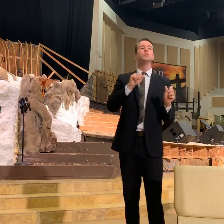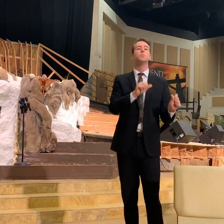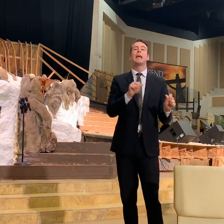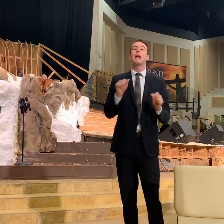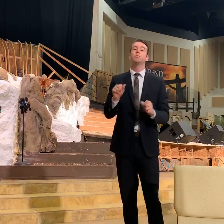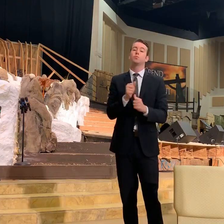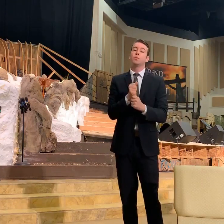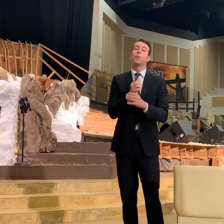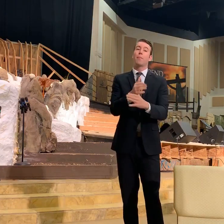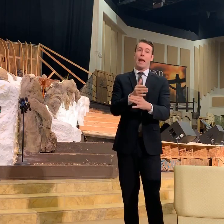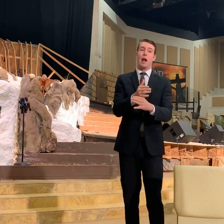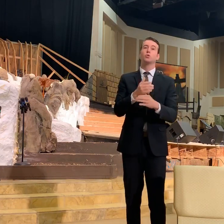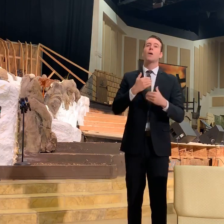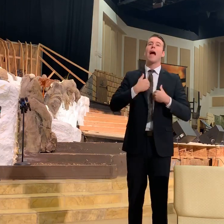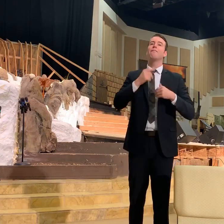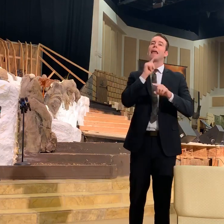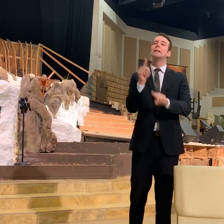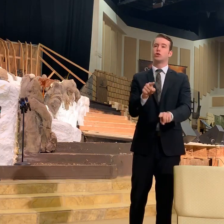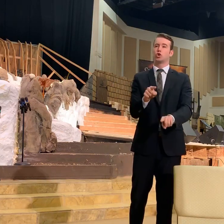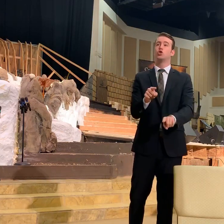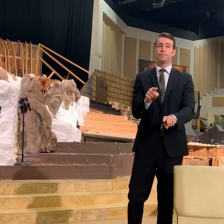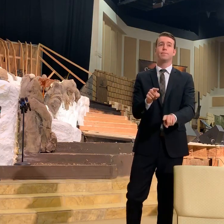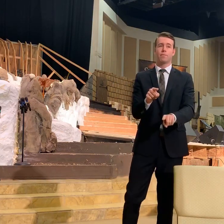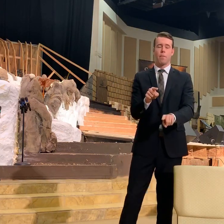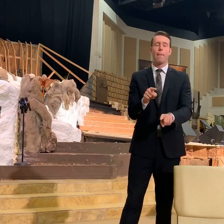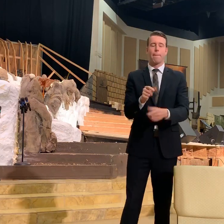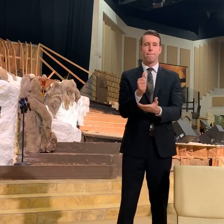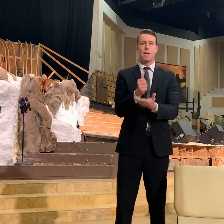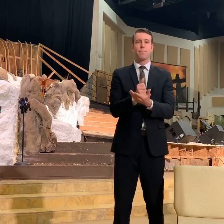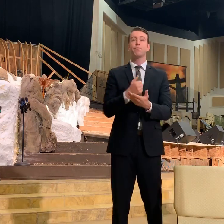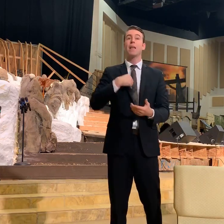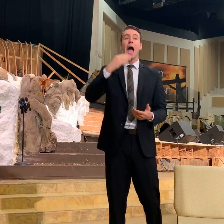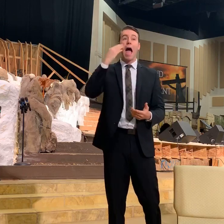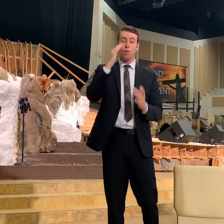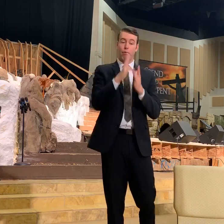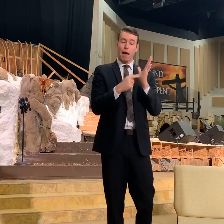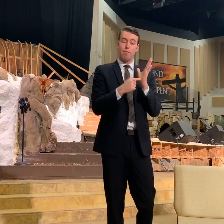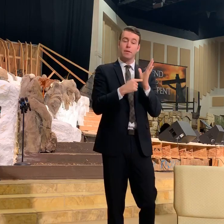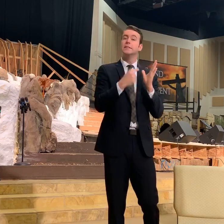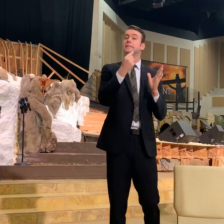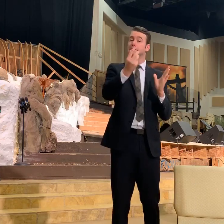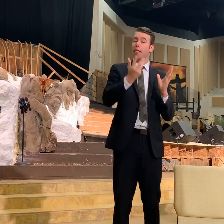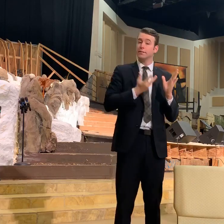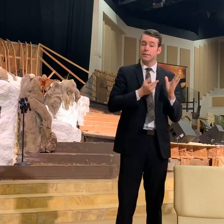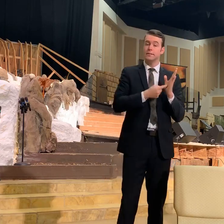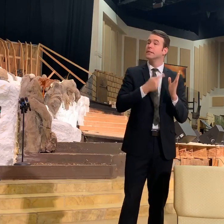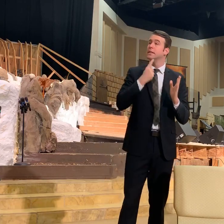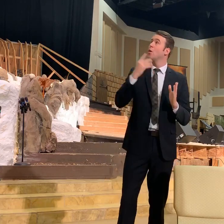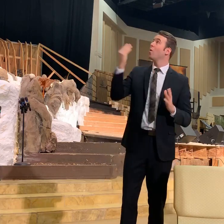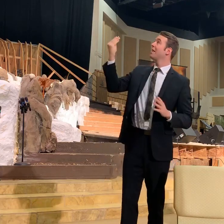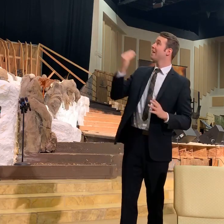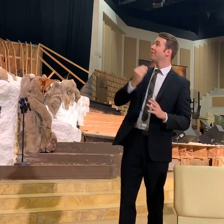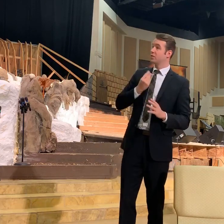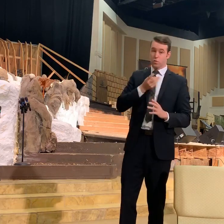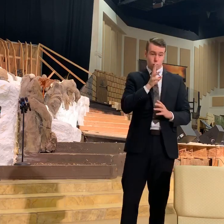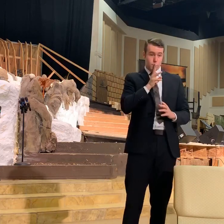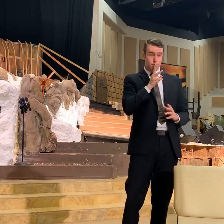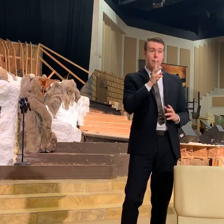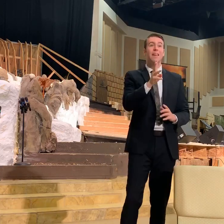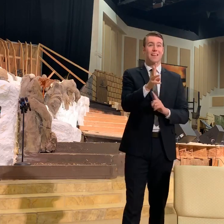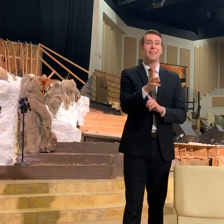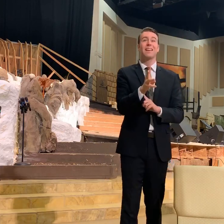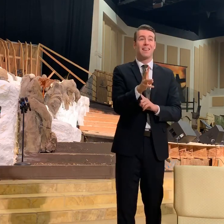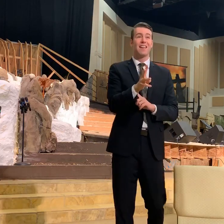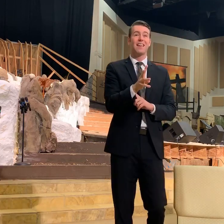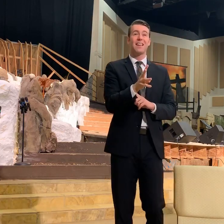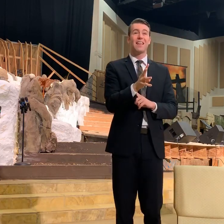be prepared to have an answer. Amen. I know the Bible tells us that He'll give us the words to speak, but that's